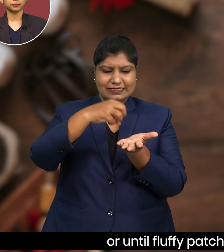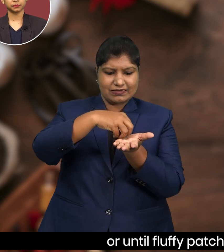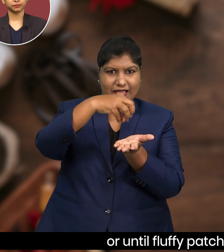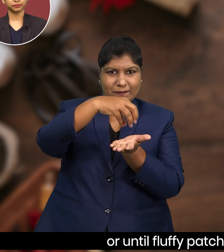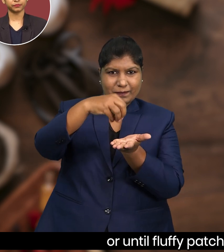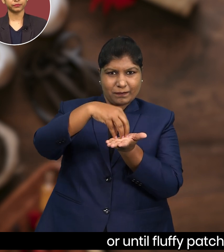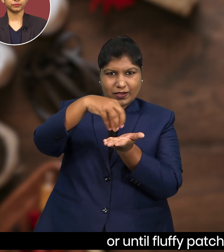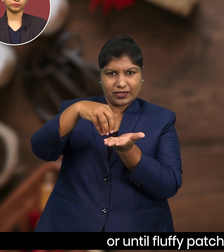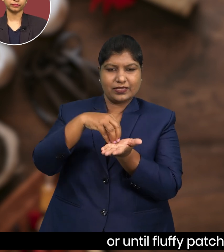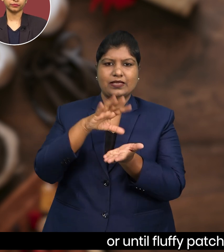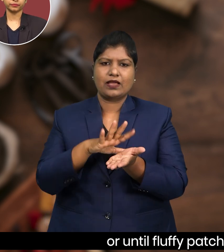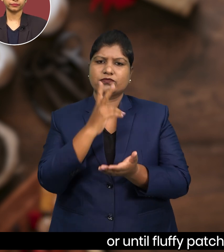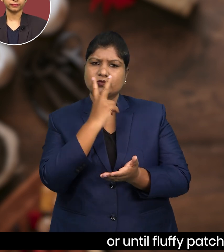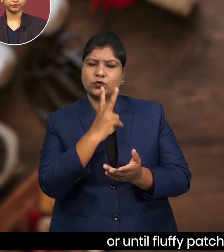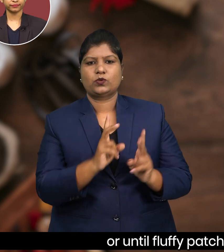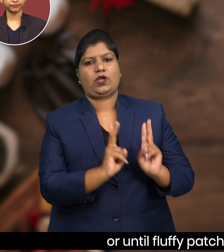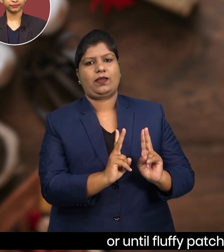them.